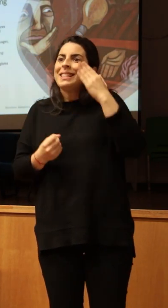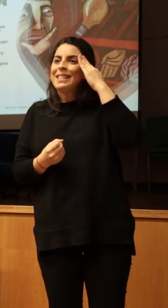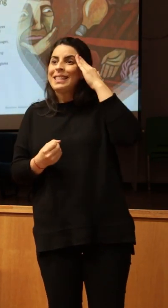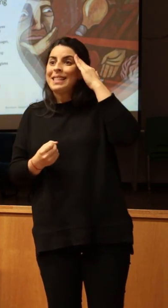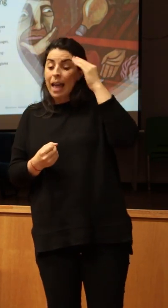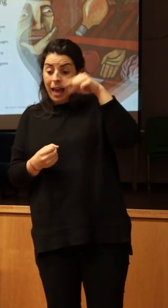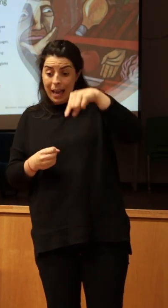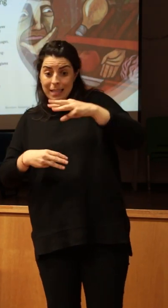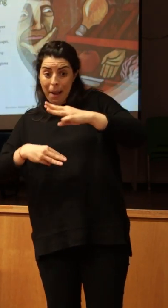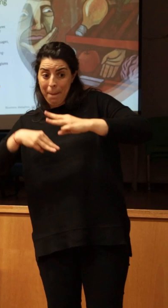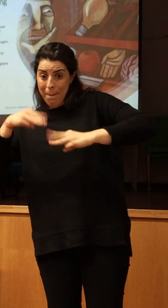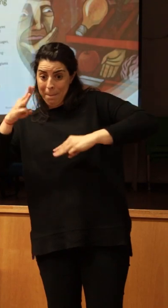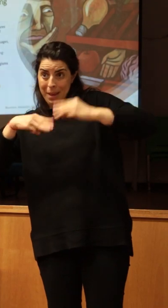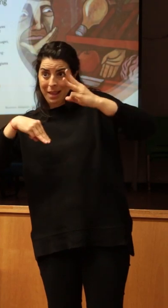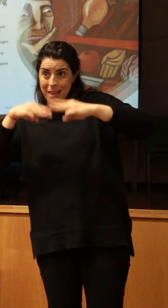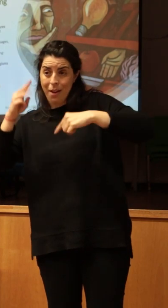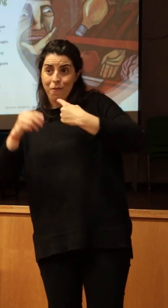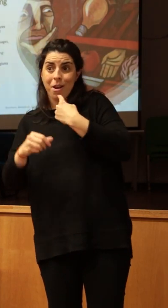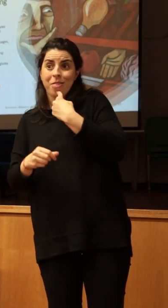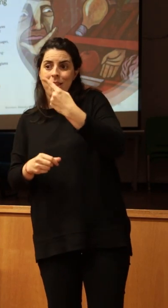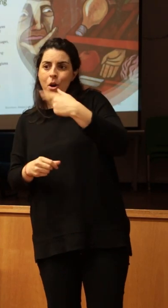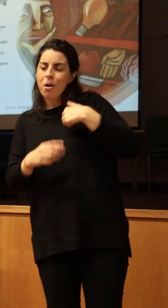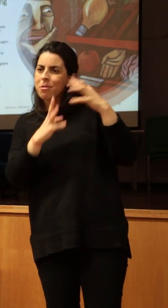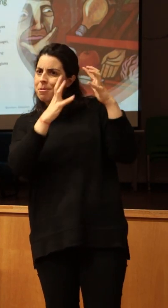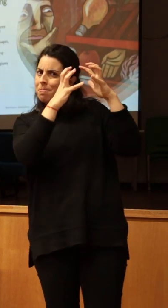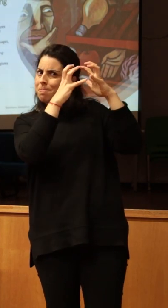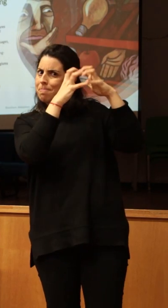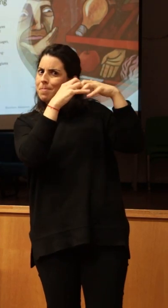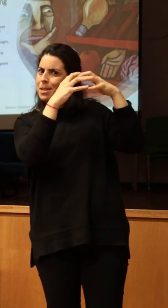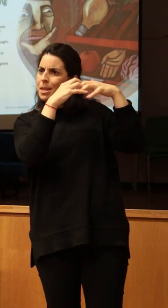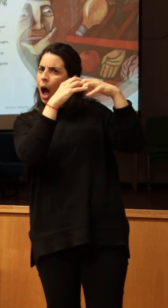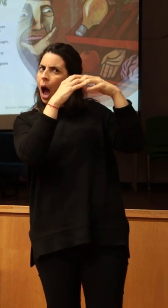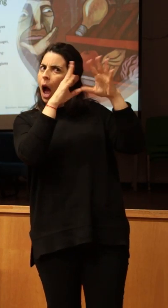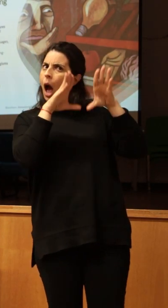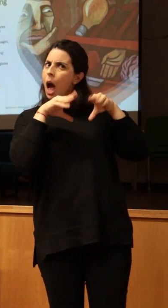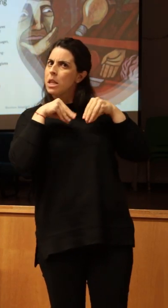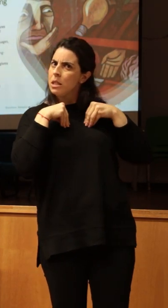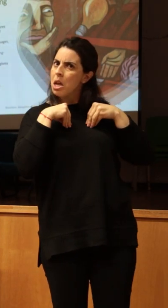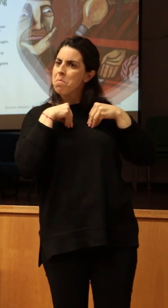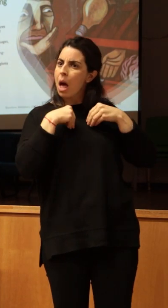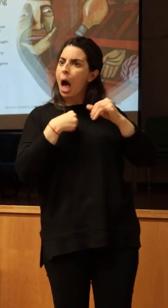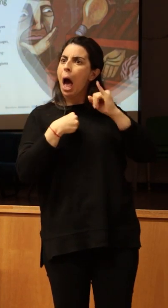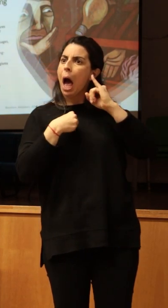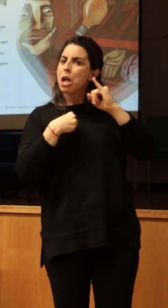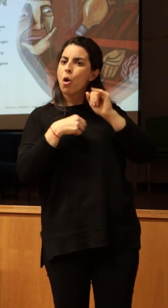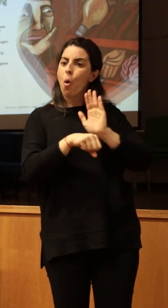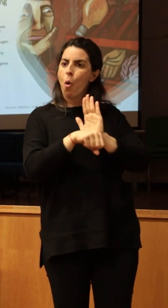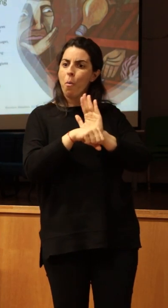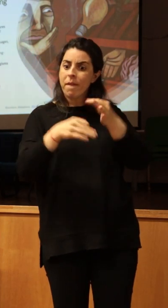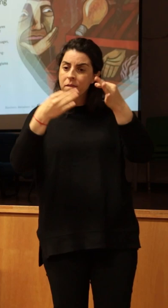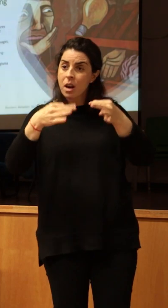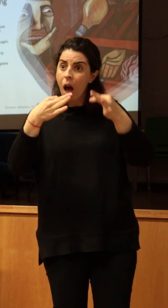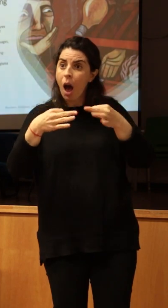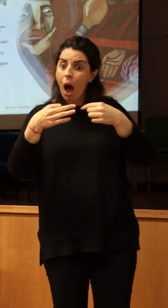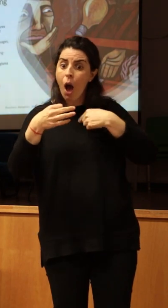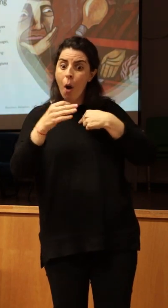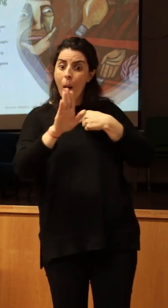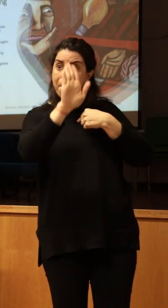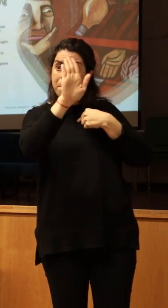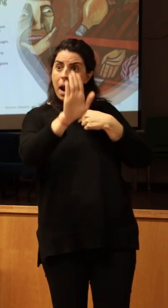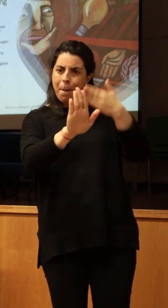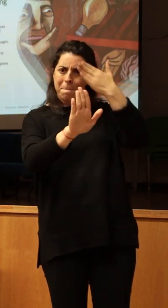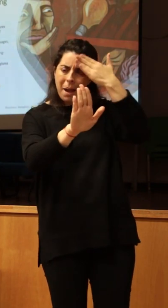esa metáfora, si la utilizo en mi vida, mi cerebro lo recepciona como realmente si me estuviera pegando contra una pared.